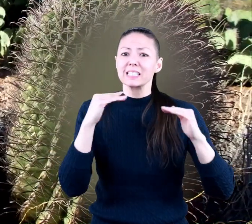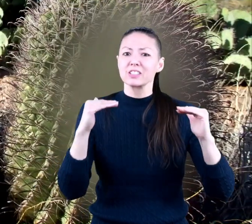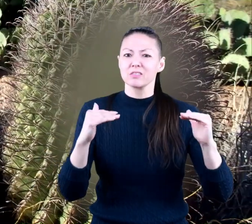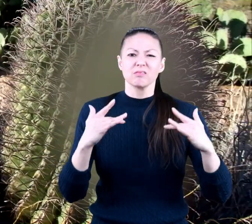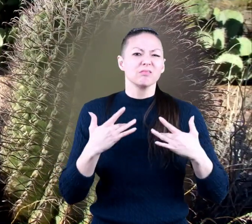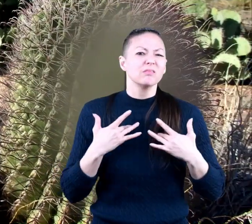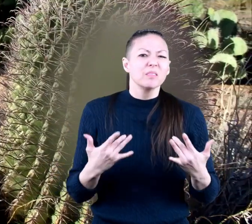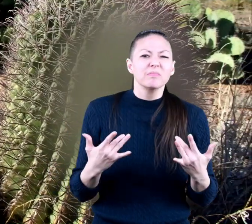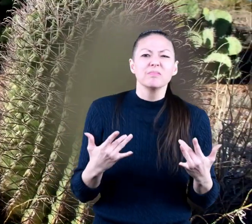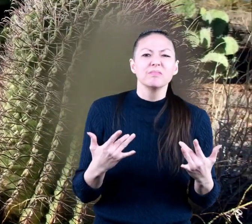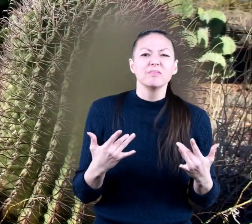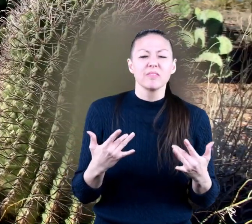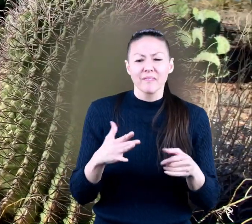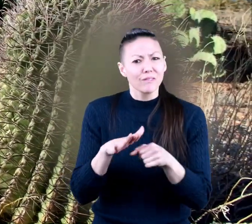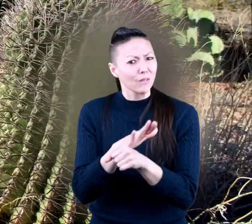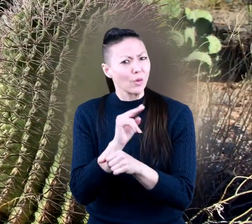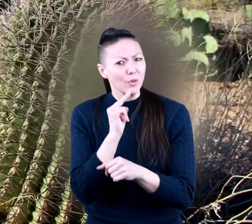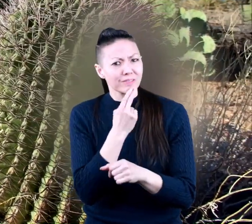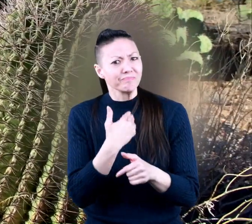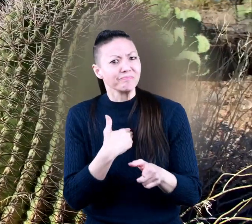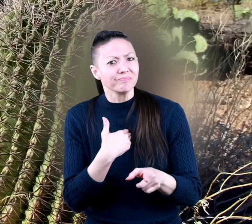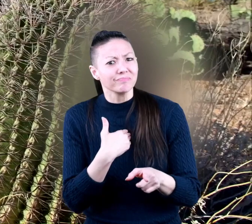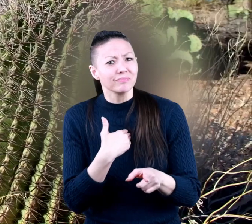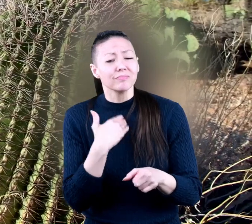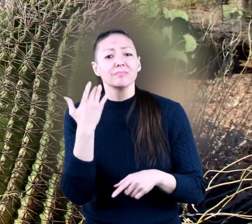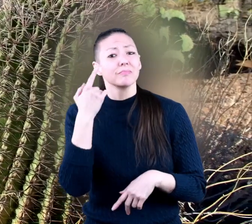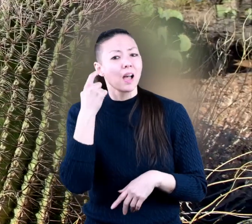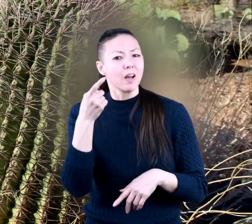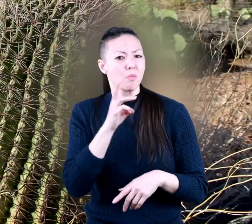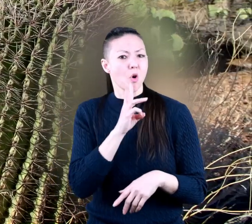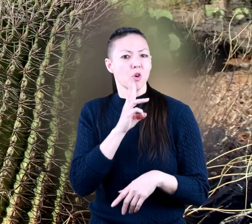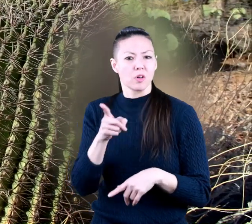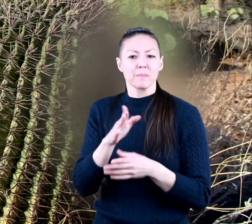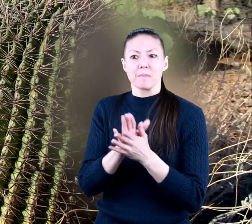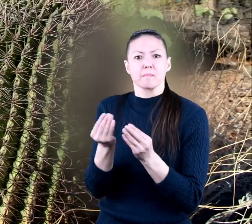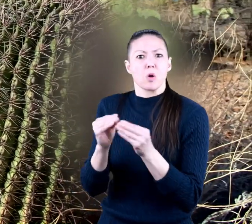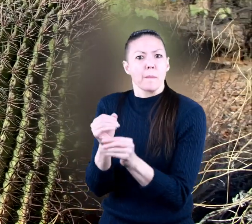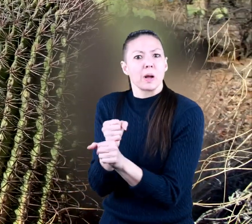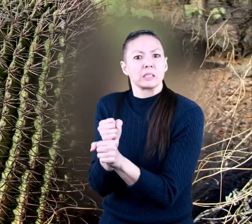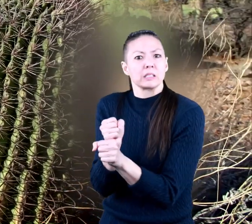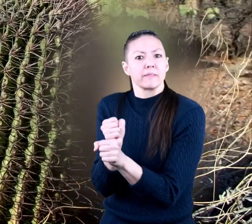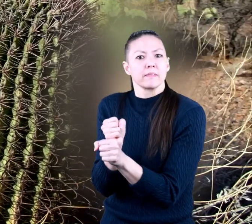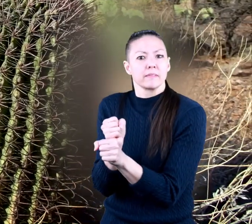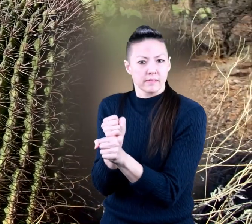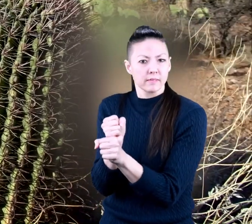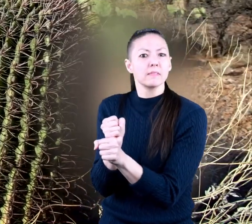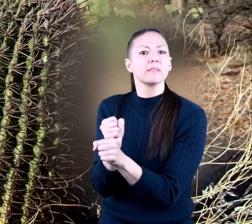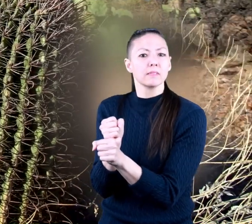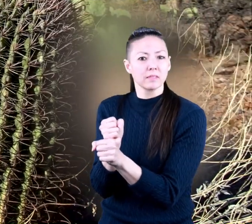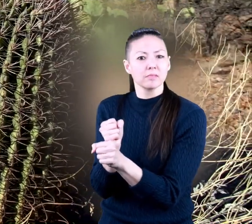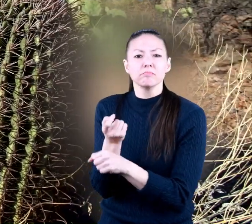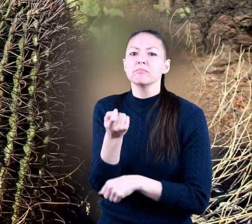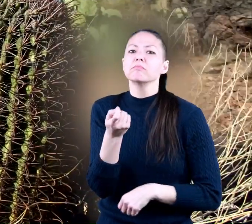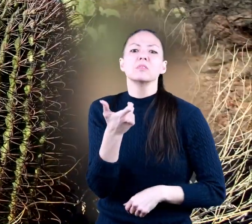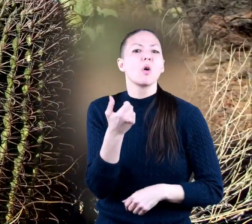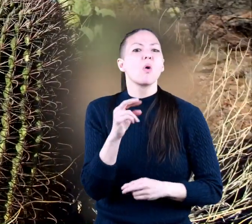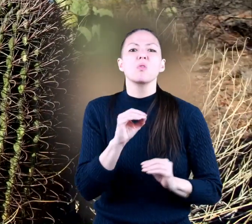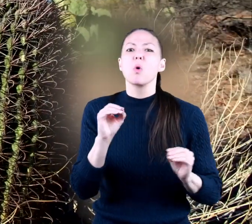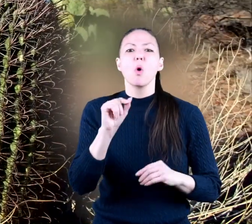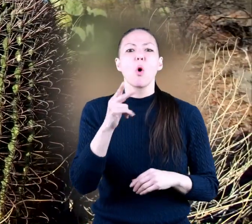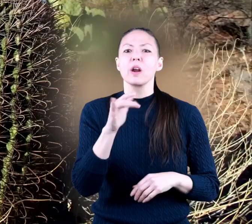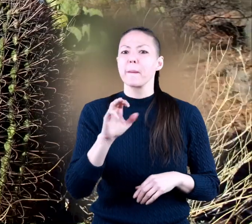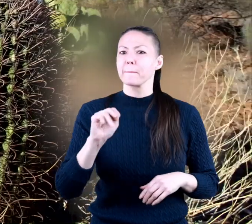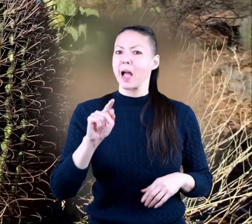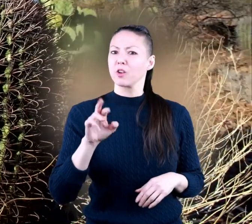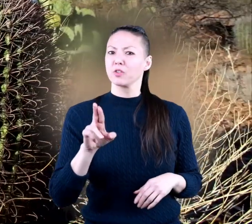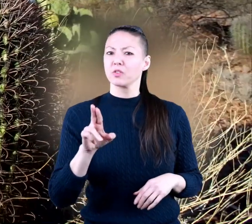that exists in the desert is typically full of nutrients because it needs only water to become very productive and has little or